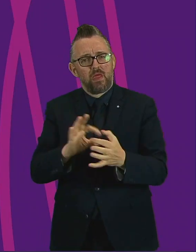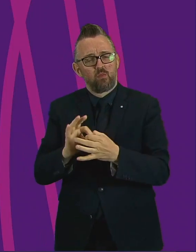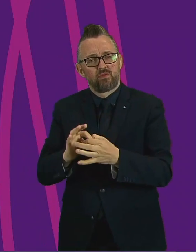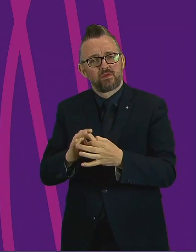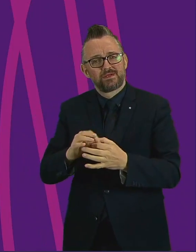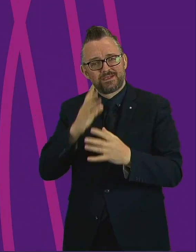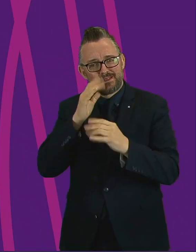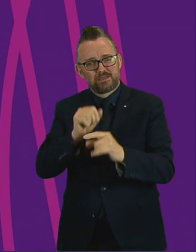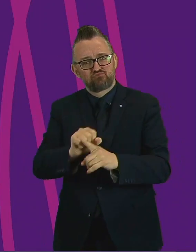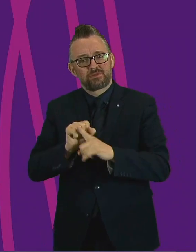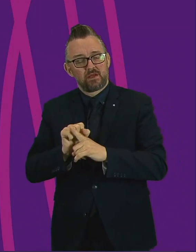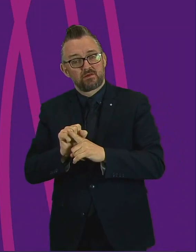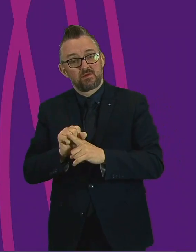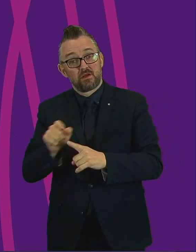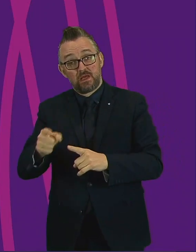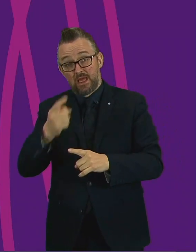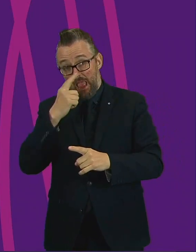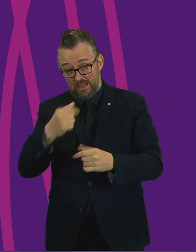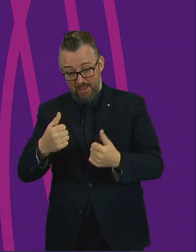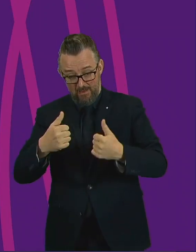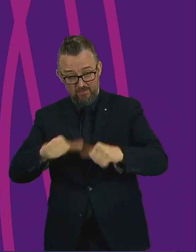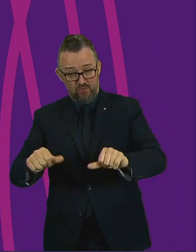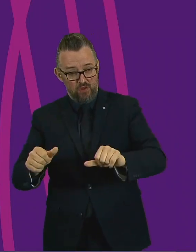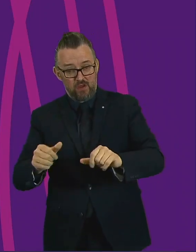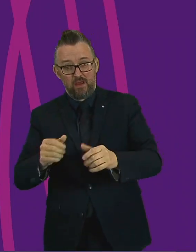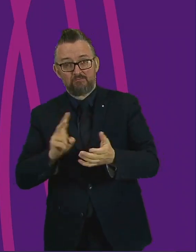it capable of eradicating the virus?